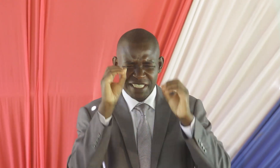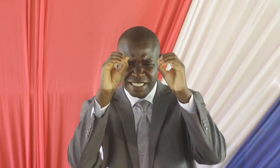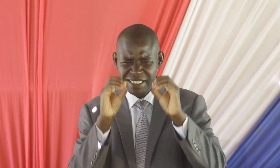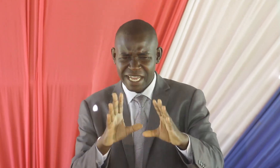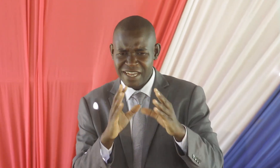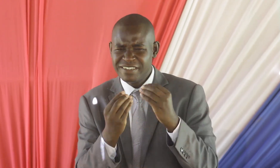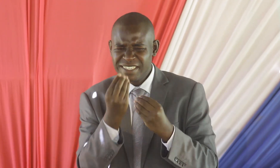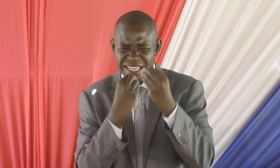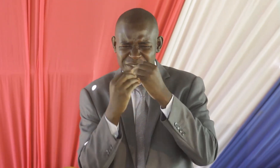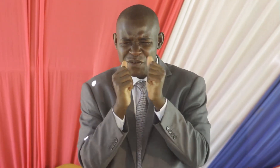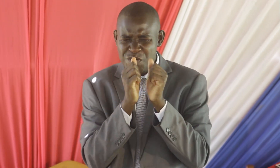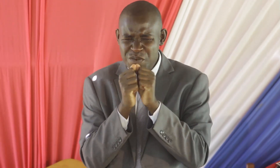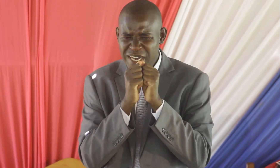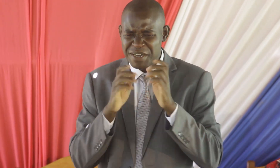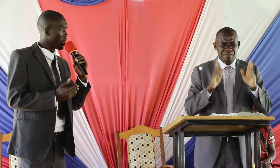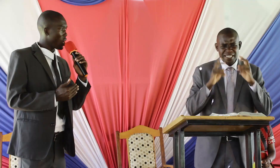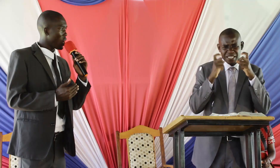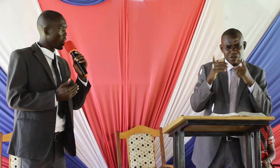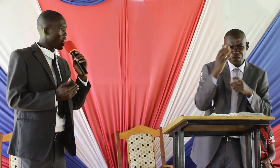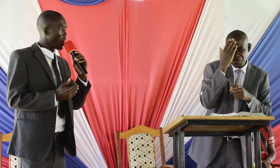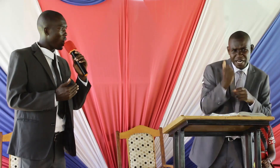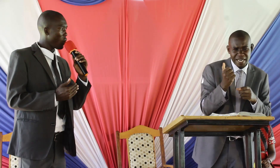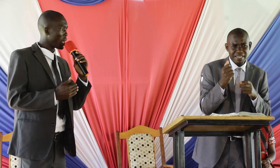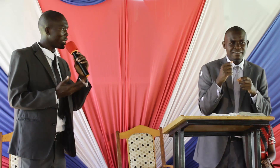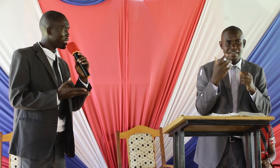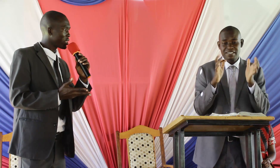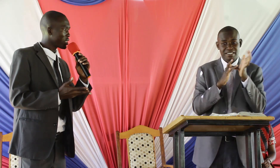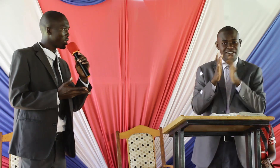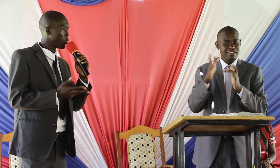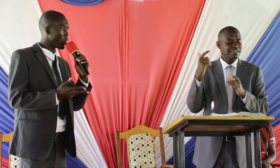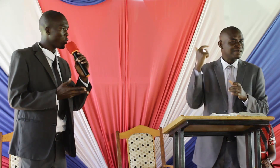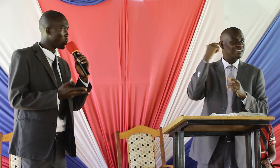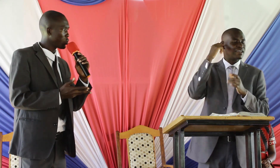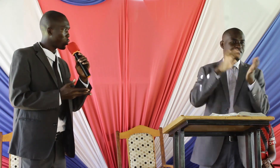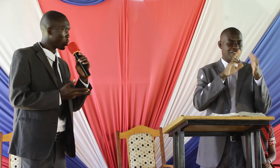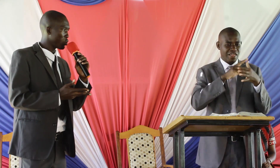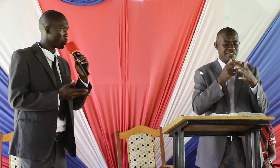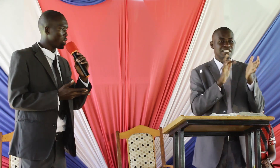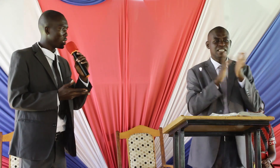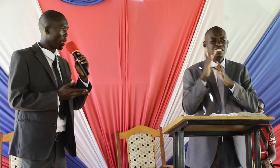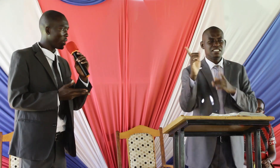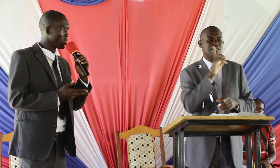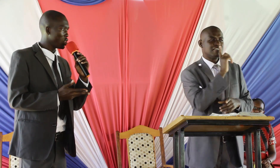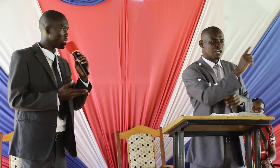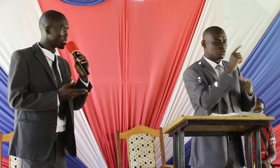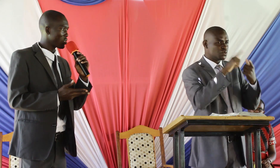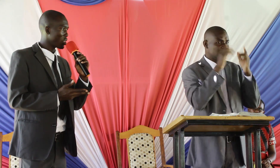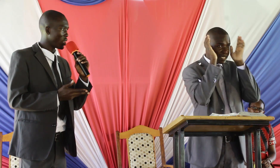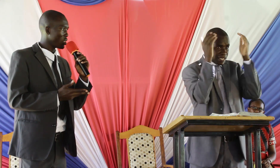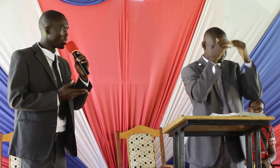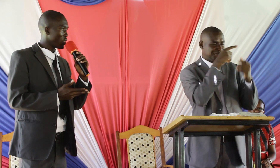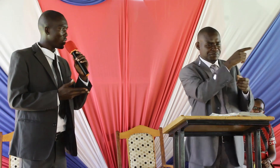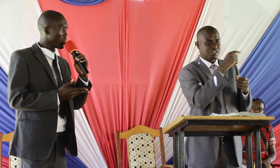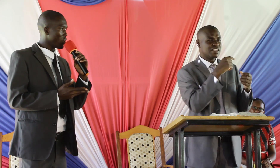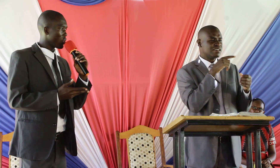look at him, saying, teacher, how will I eat if I follow you? Then Jesus